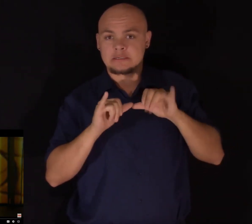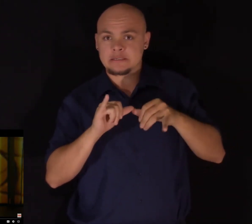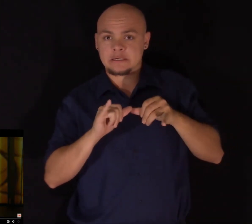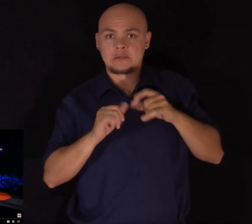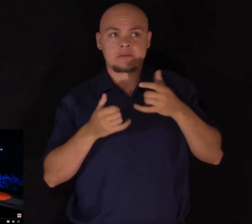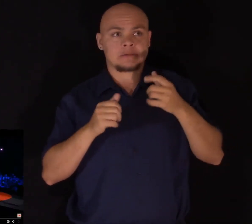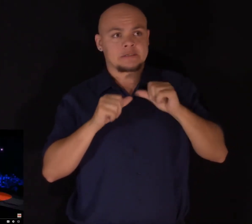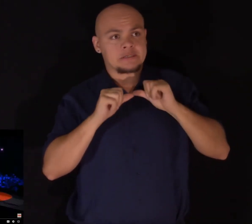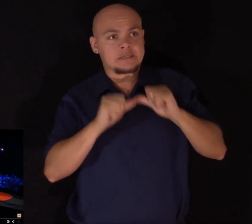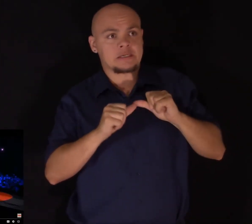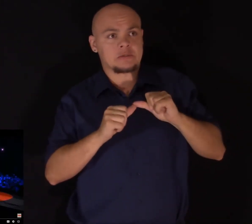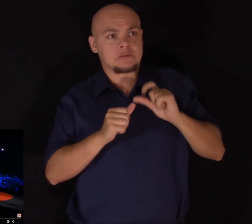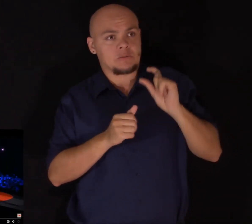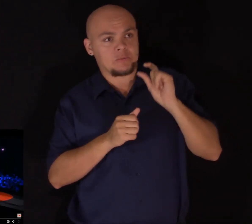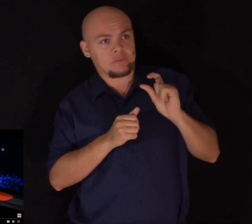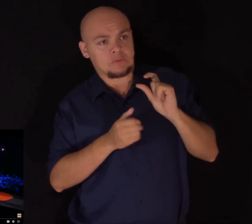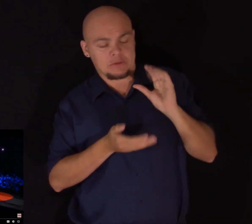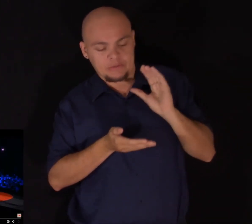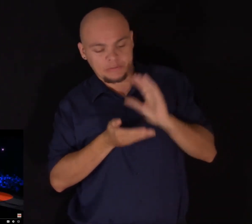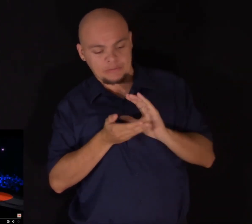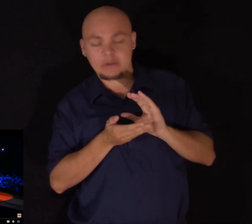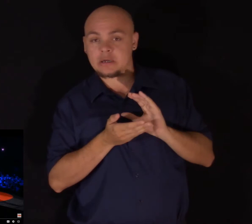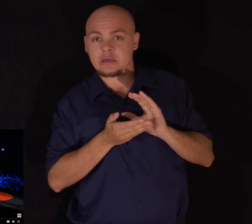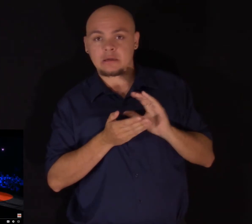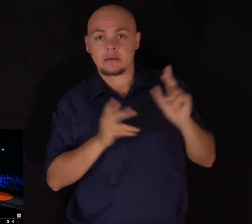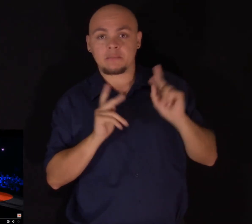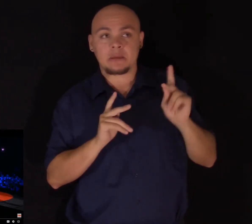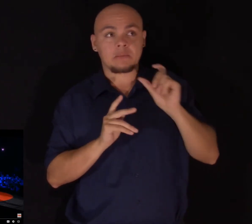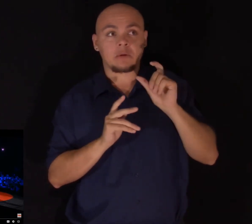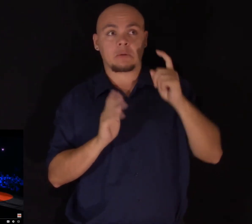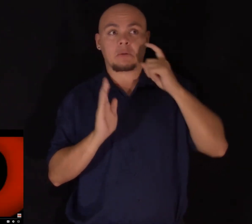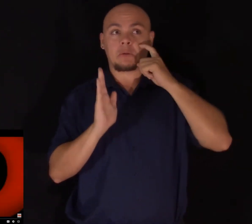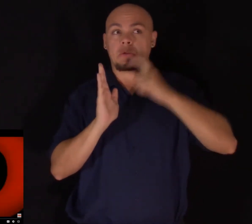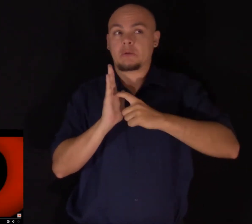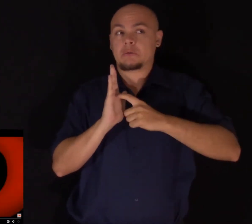small, staying right under the radar.